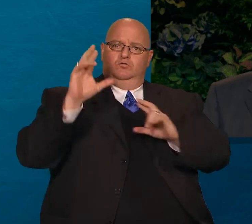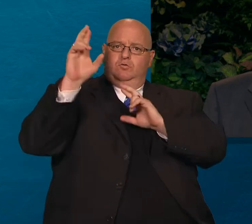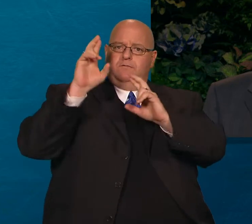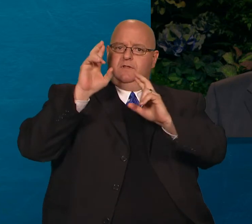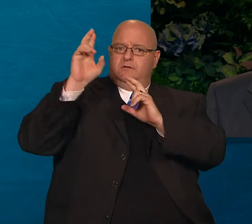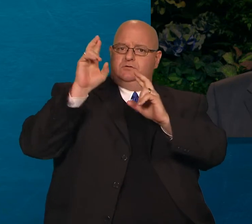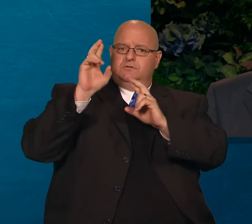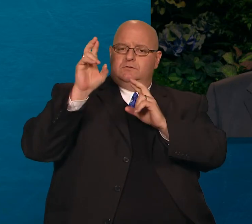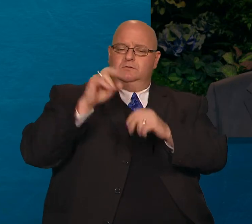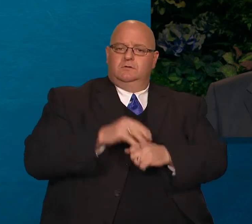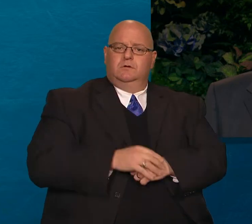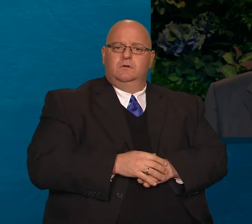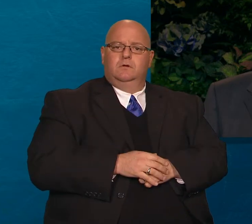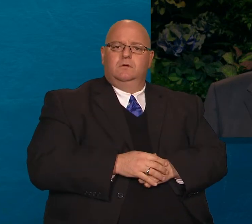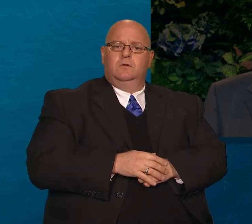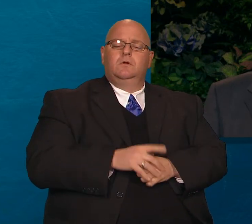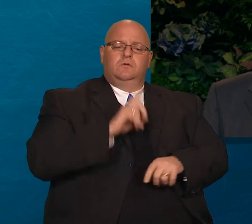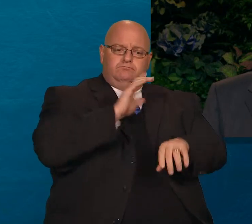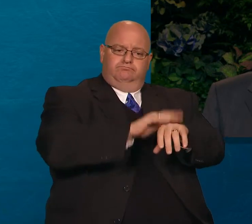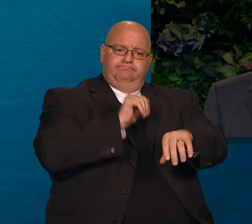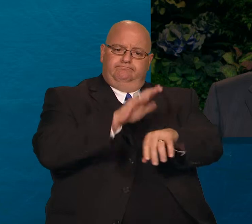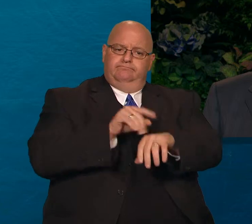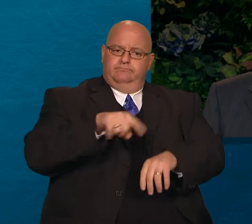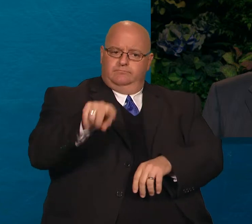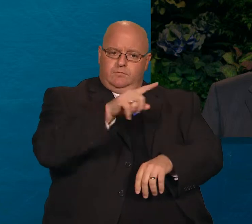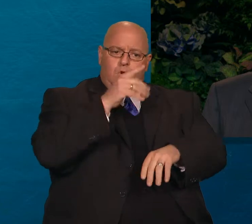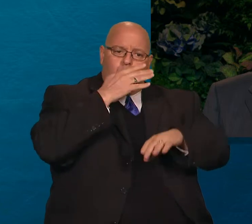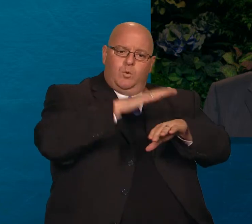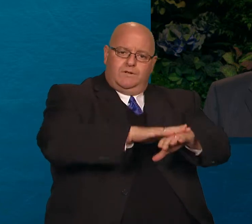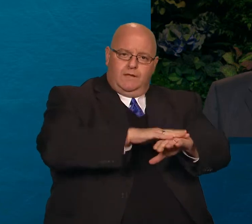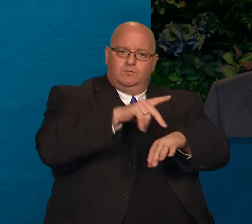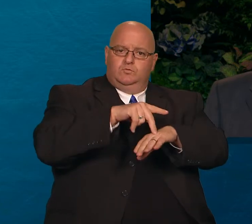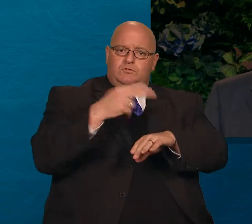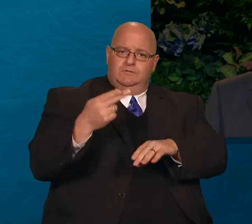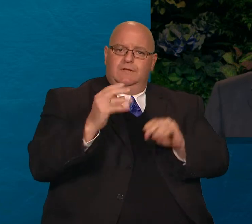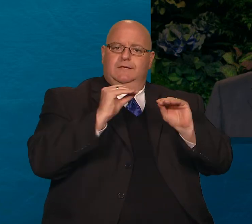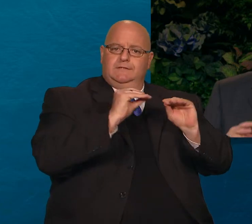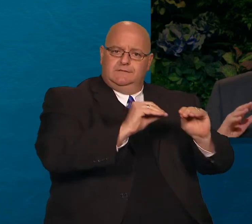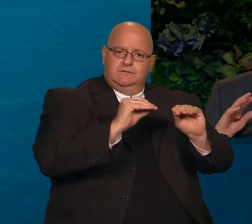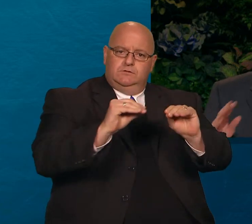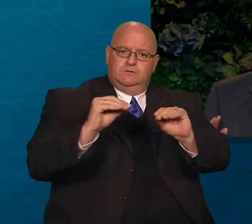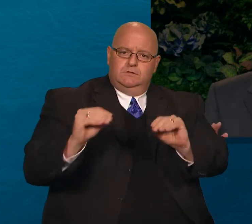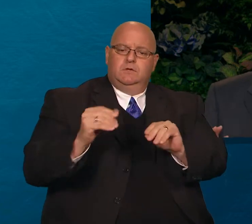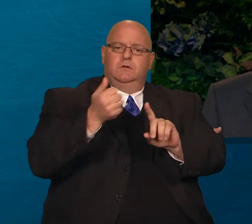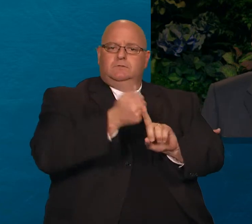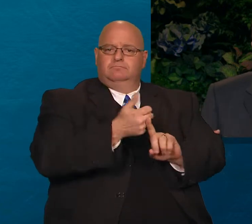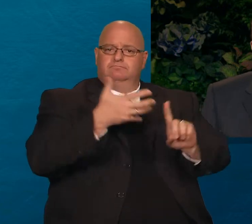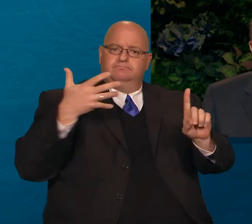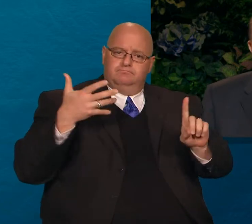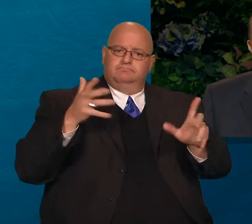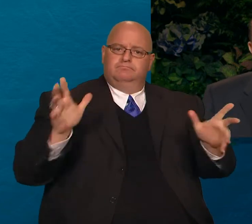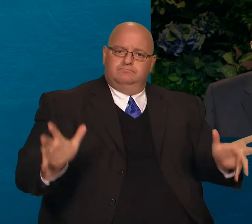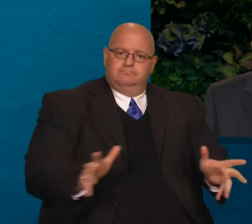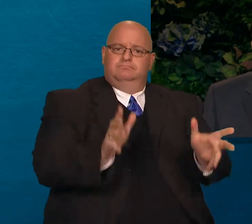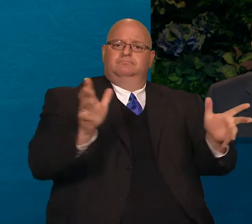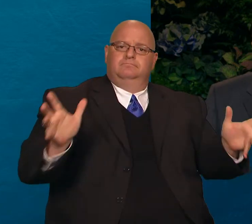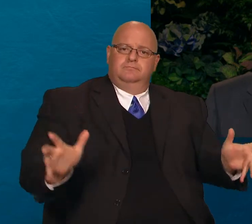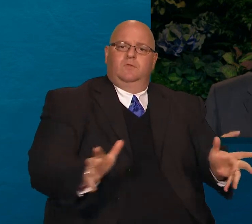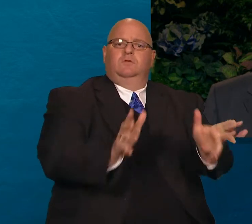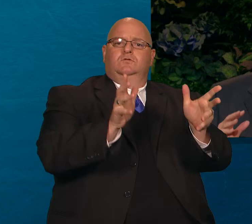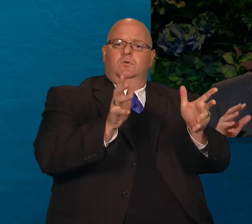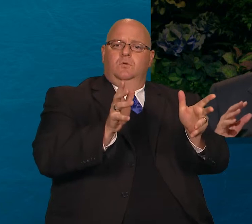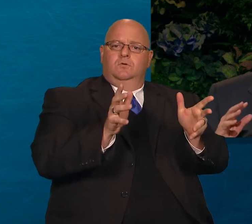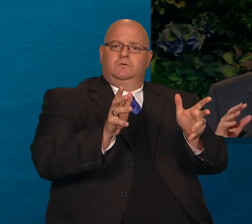revelation, commissioning those ordained to the priesthood to teach, expound, exhort,